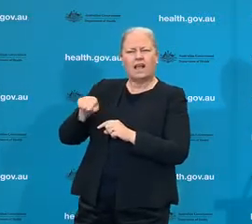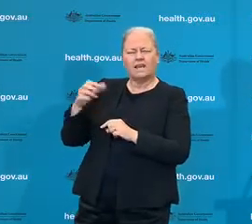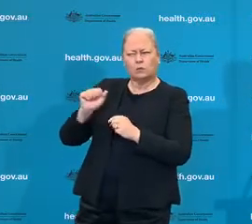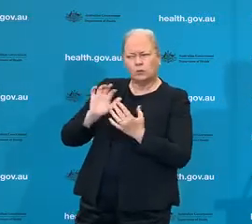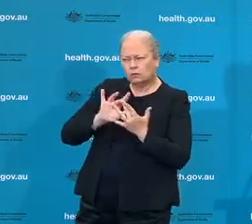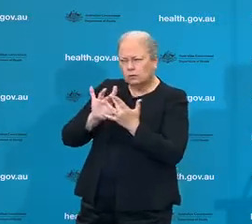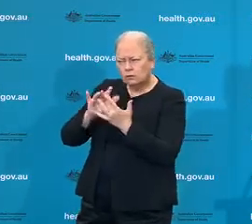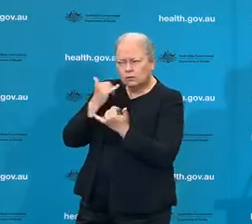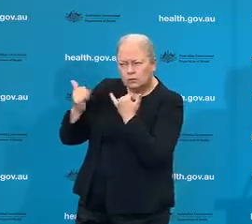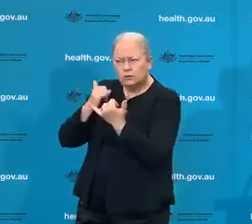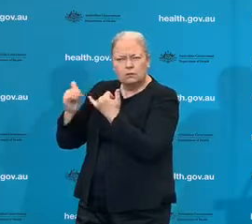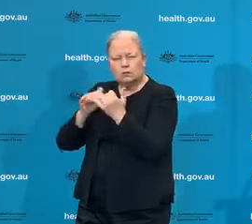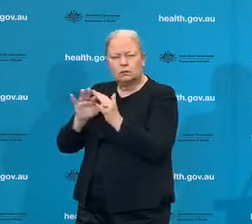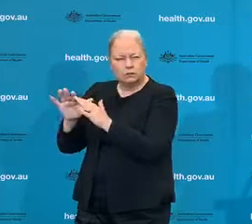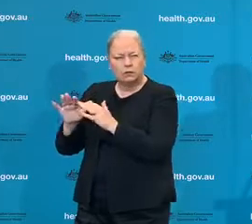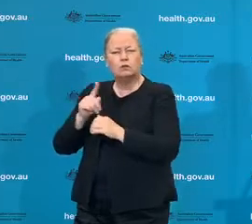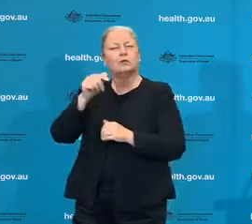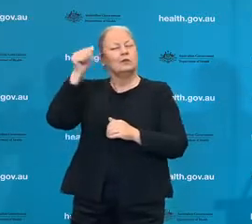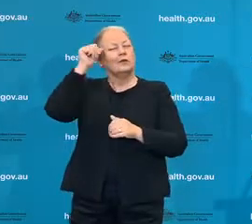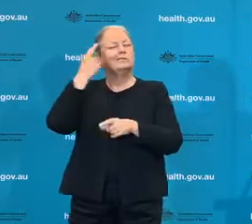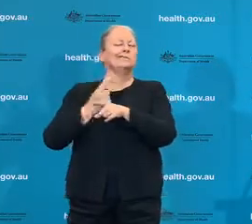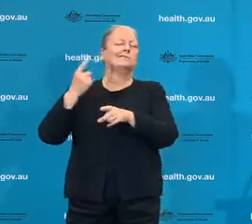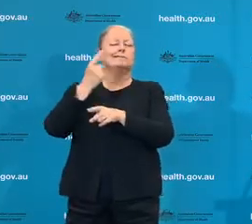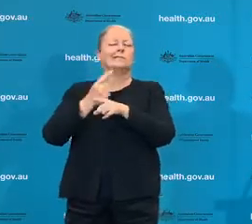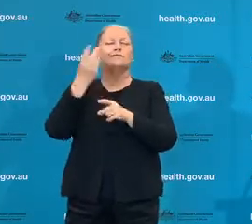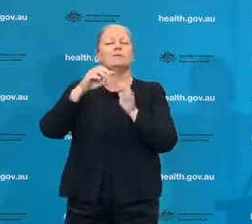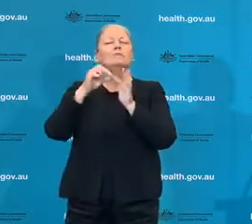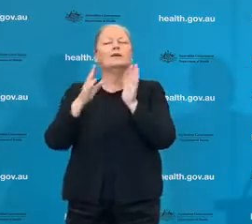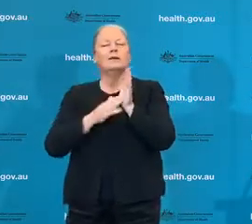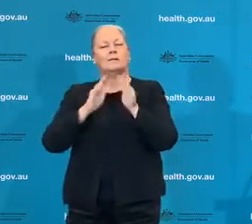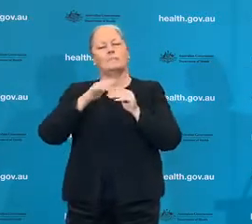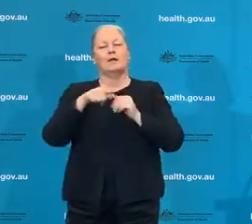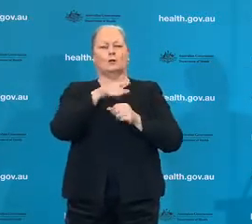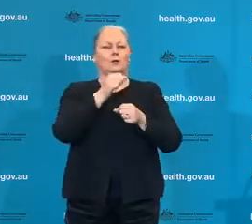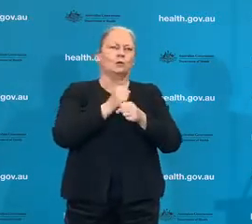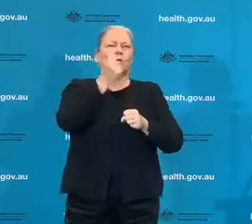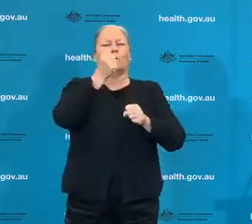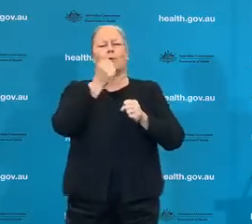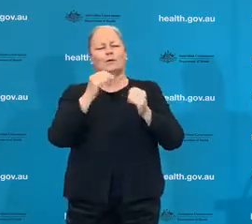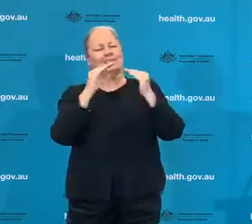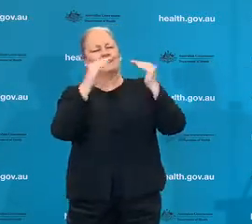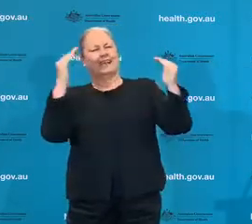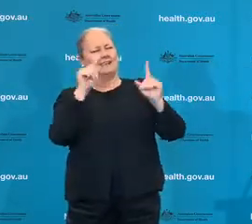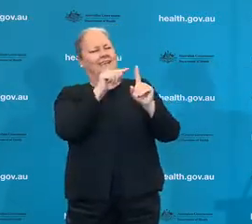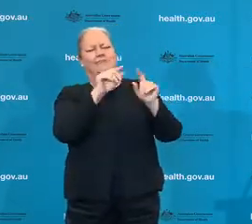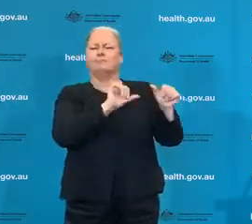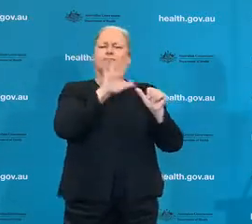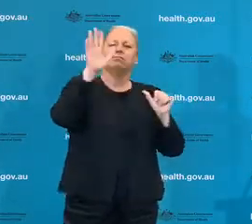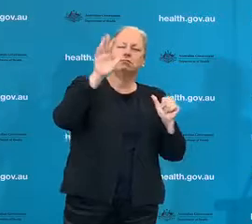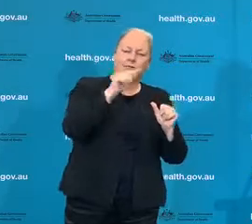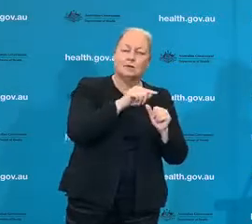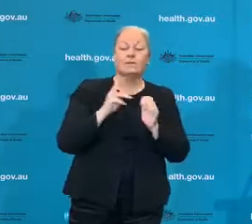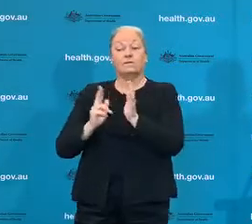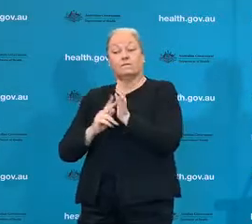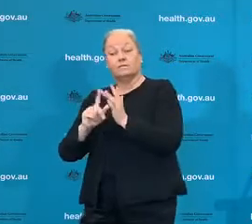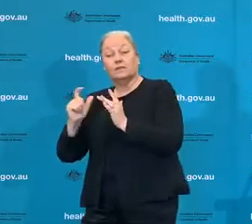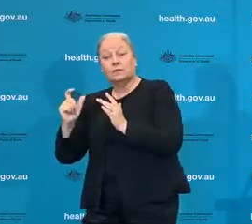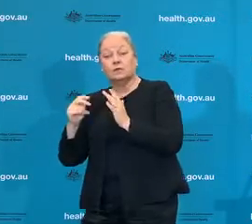constitutes the gold standard of contact tracing. The comparisons inevitably between Victoria and New South Wales